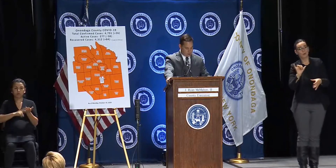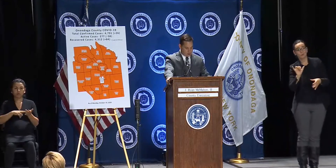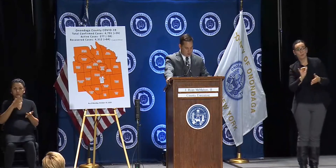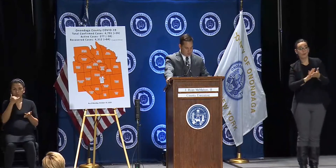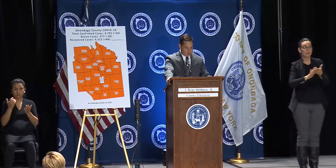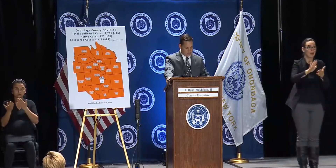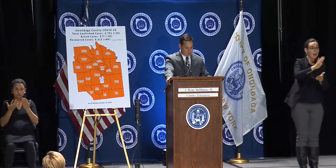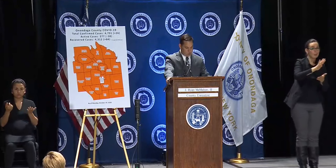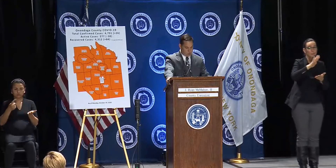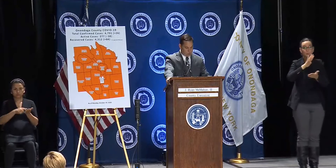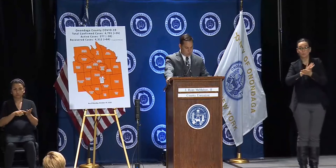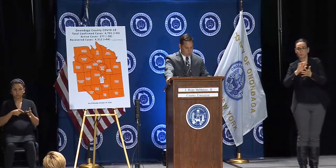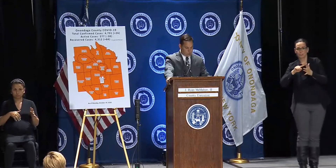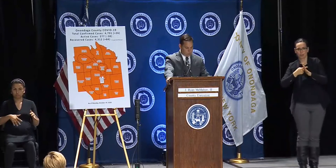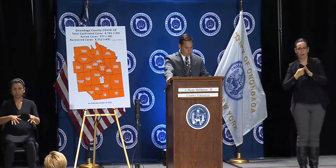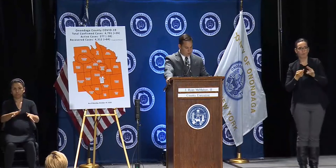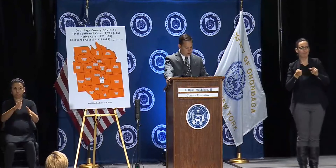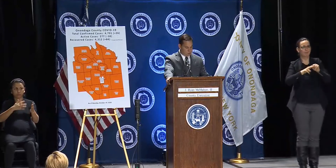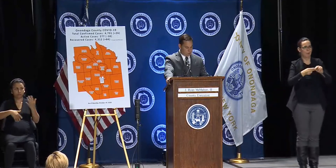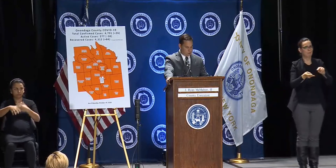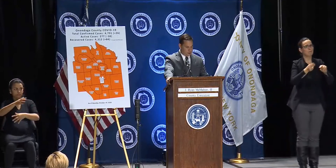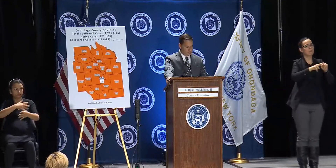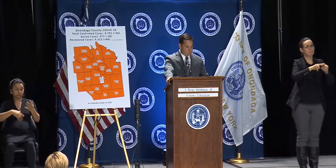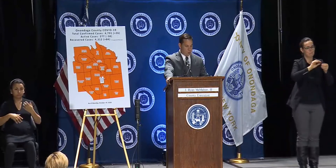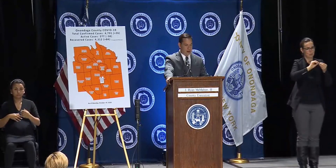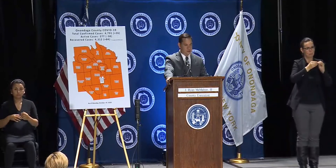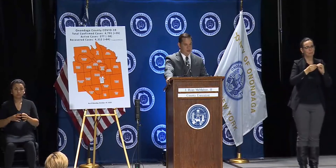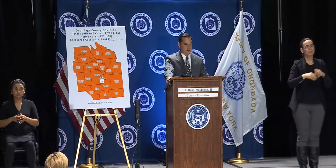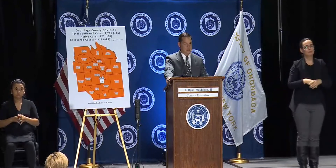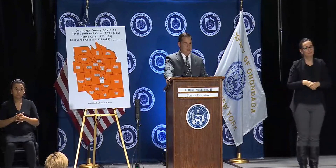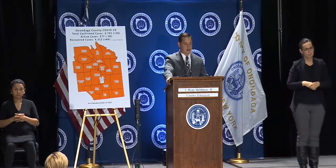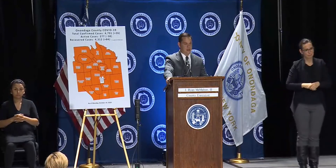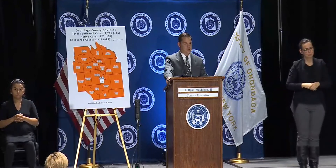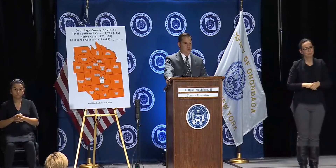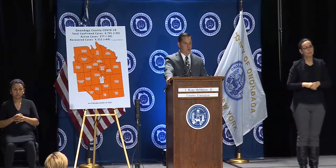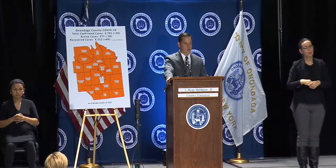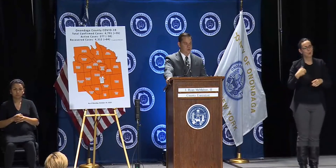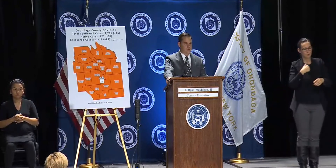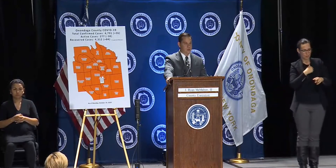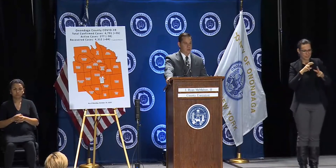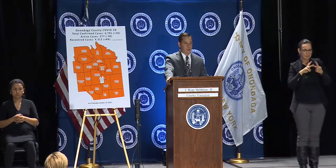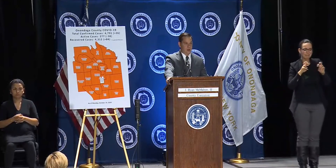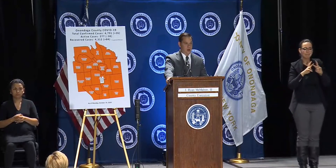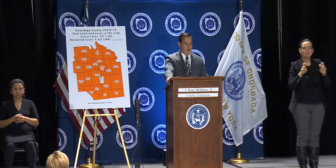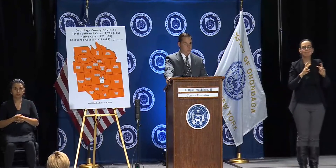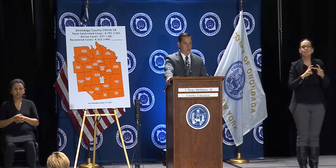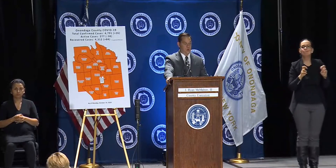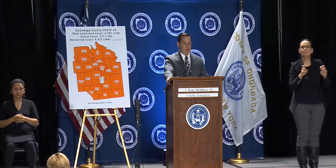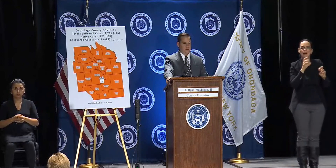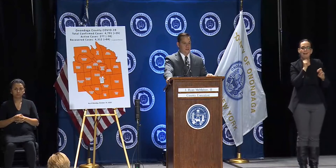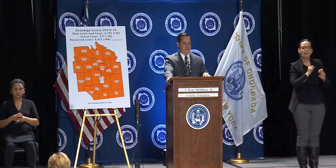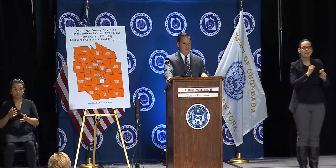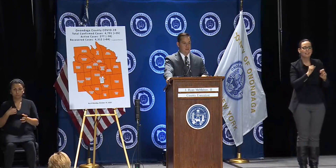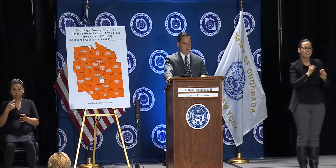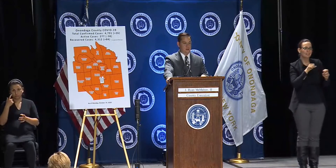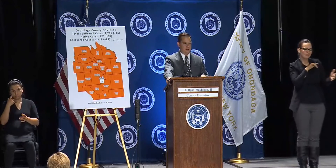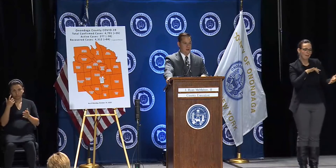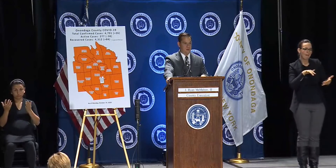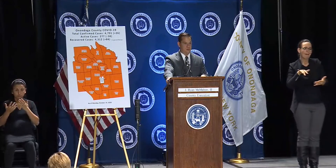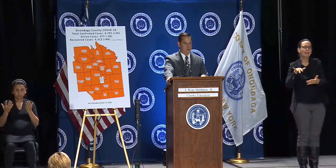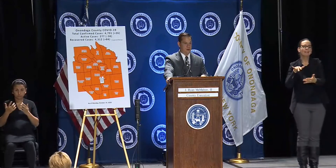But we're really watching the data on schools We